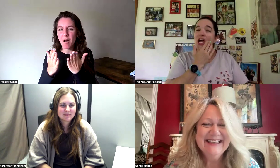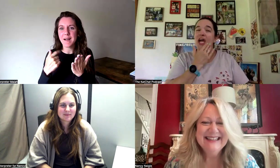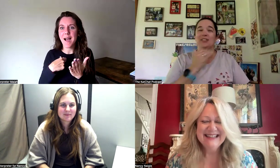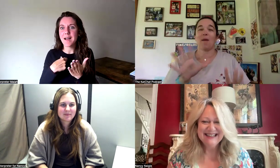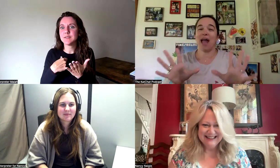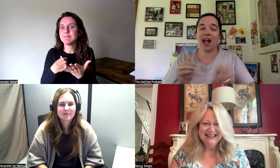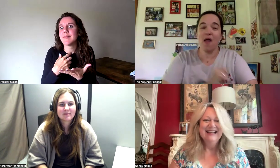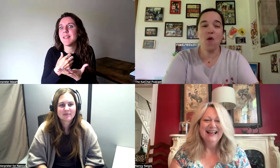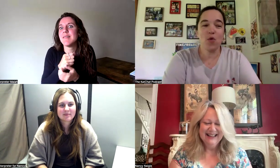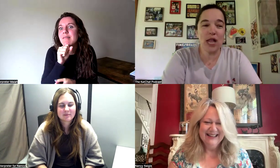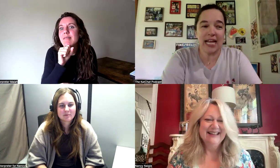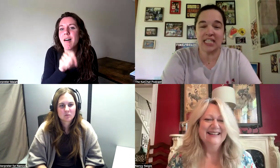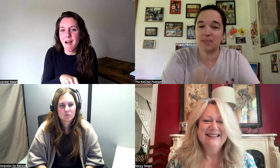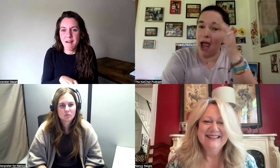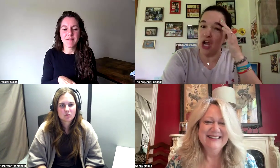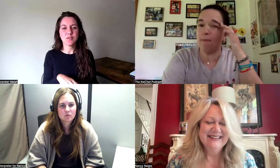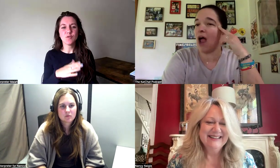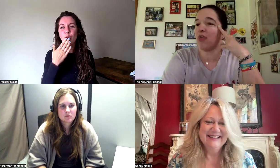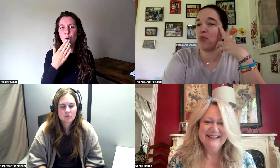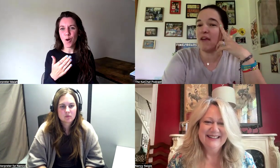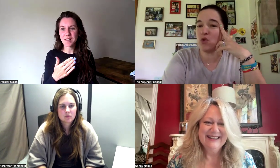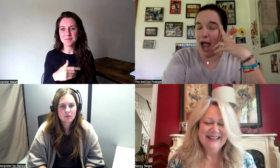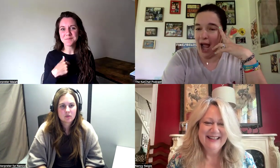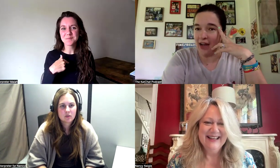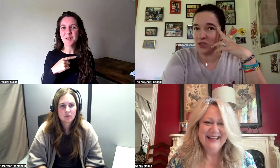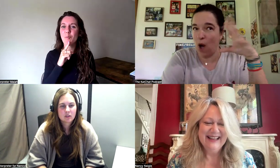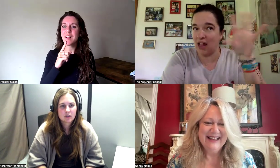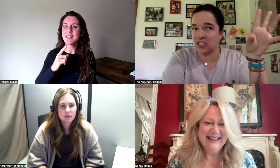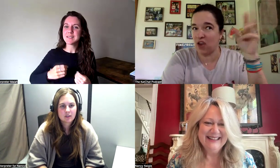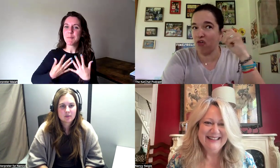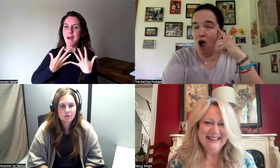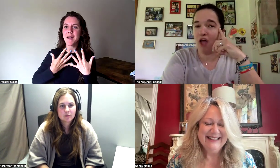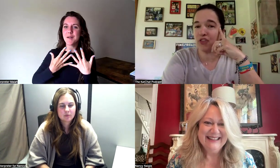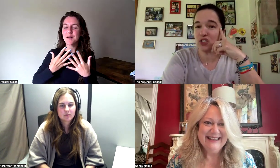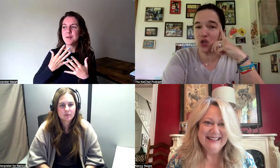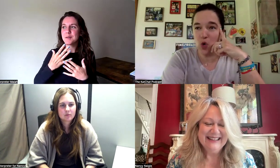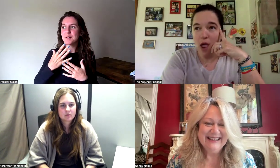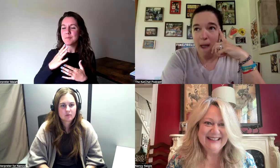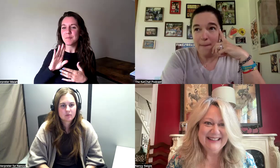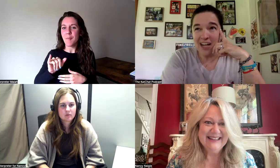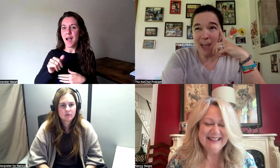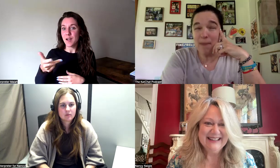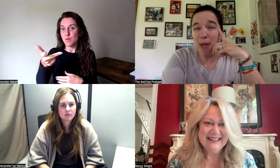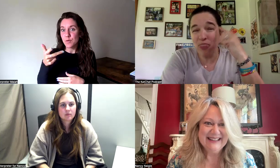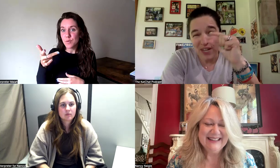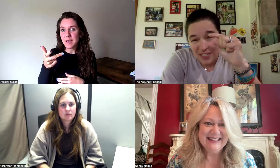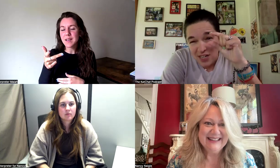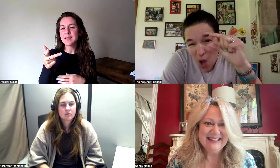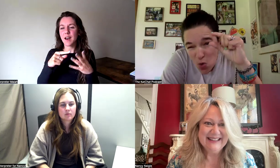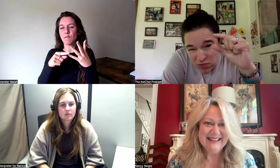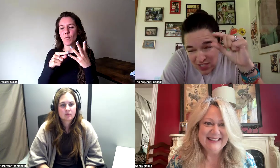so good. So I'm like really inspired about the three of you guys as well as another author too because I'm